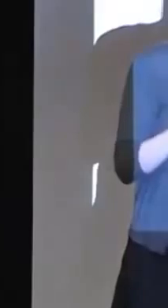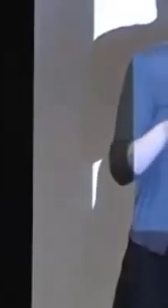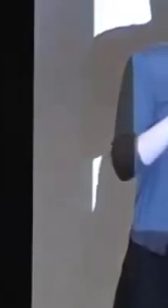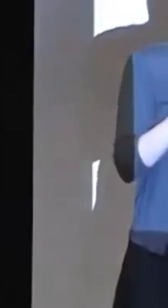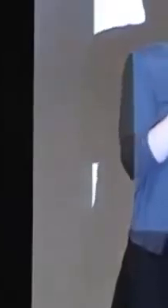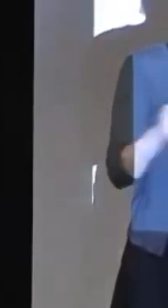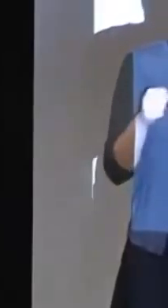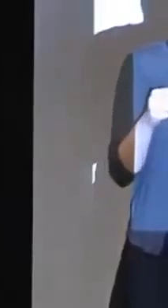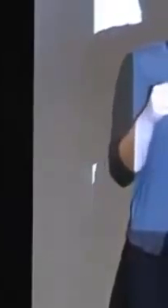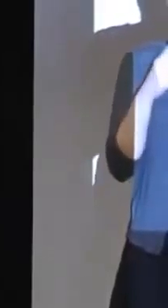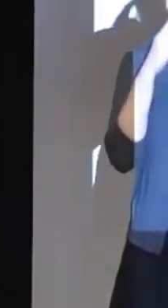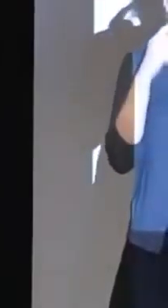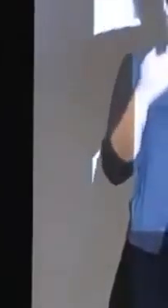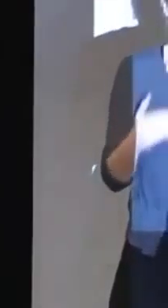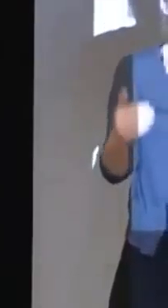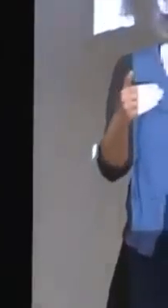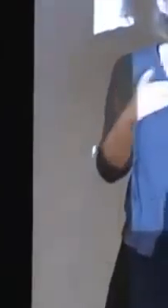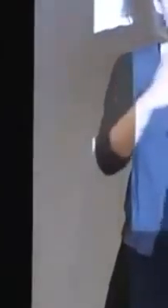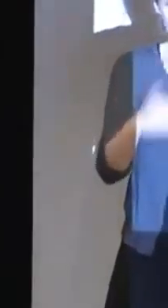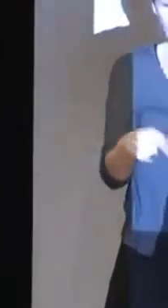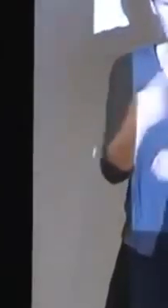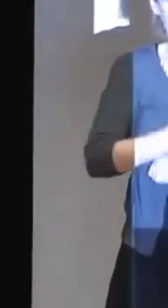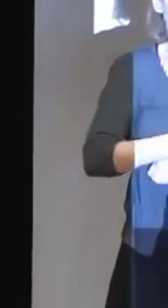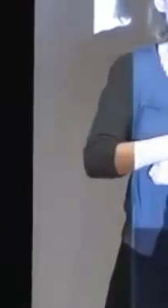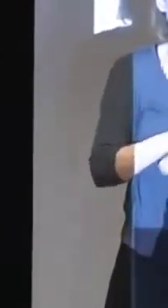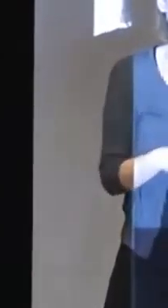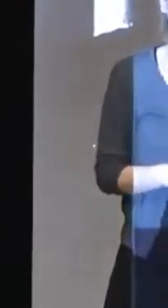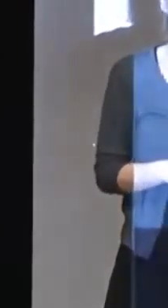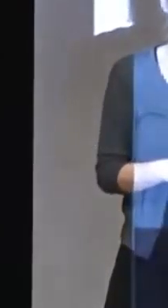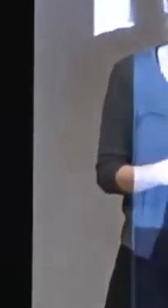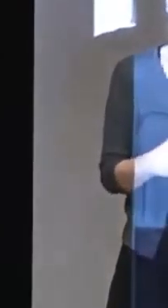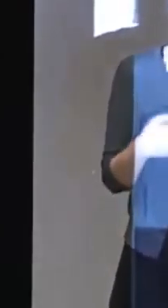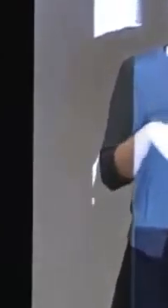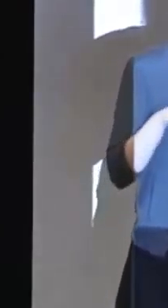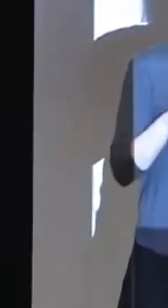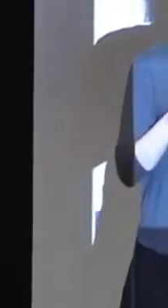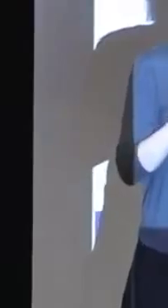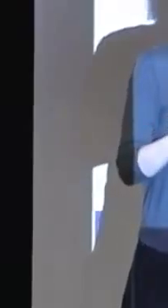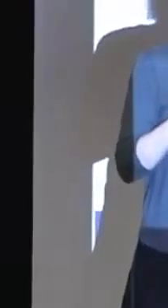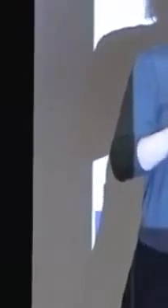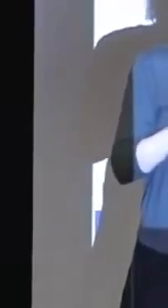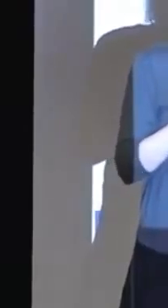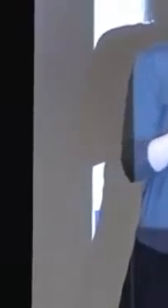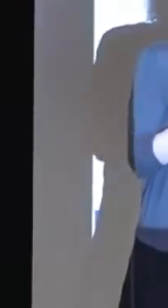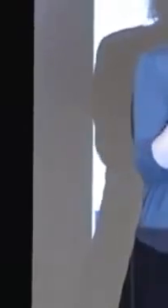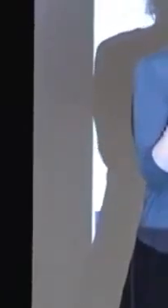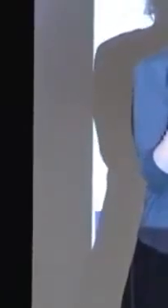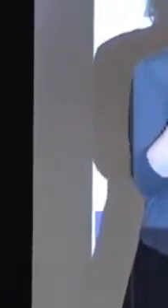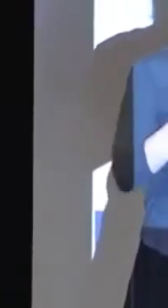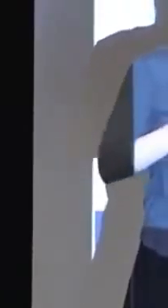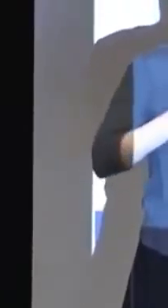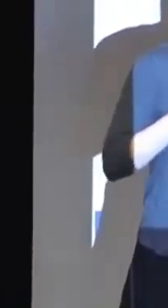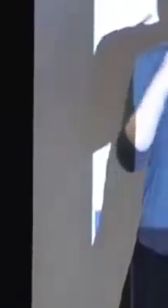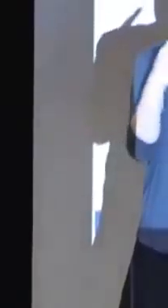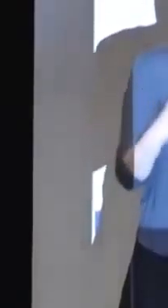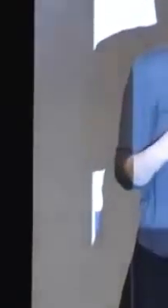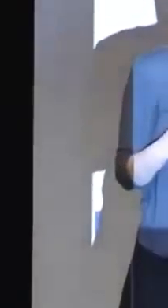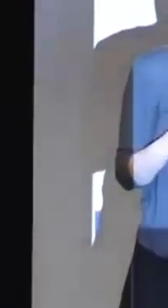strategies to move forward at the end of our day. We do that just after 2:15, so please join